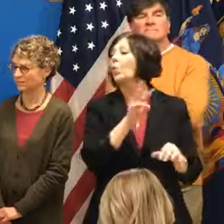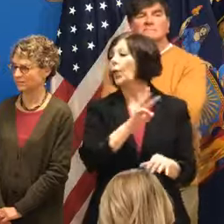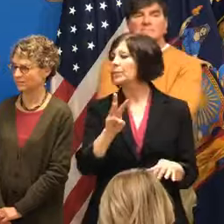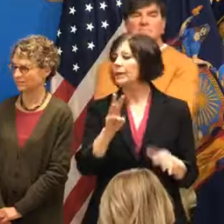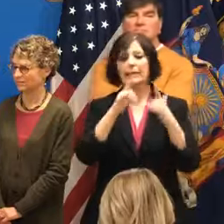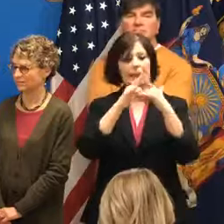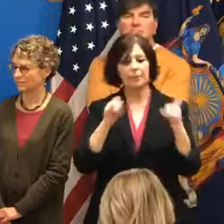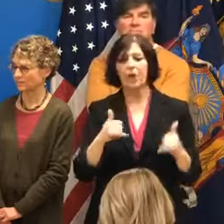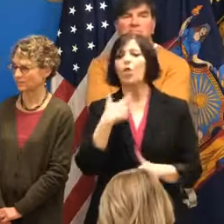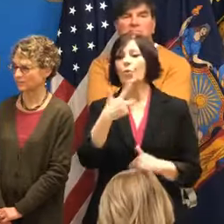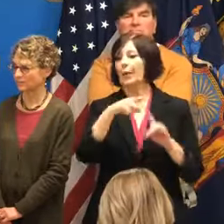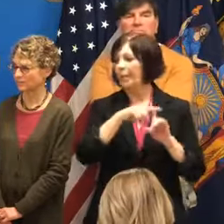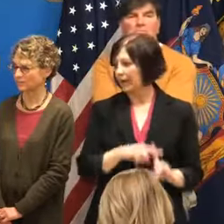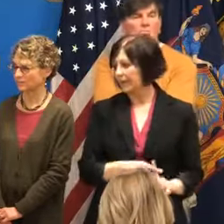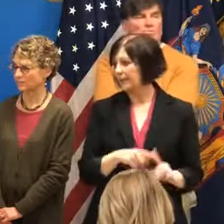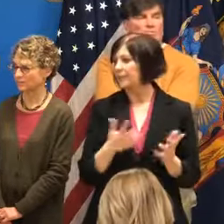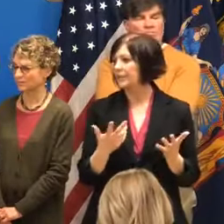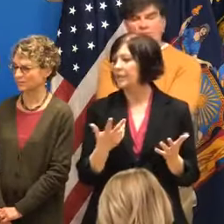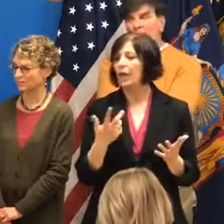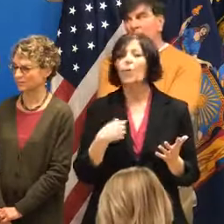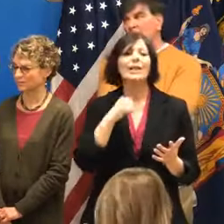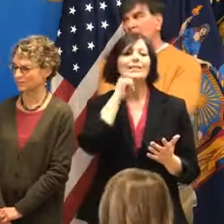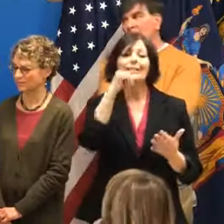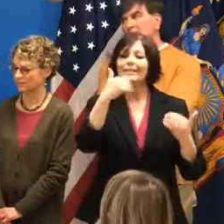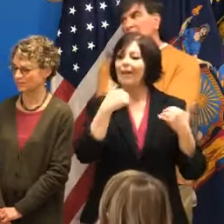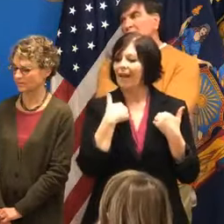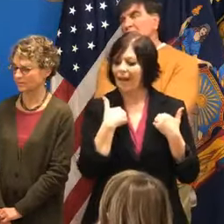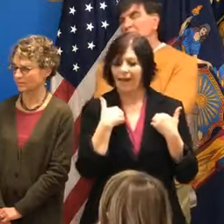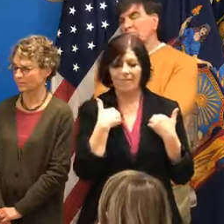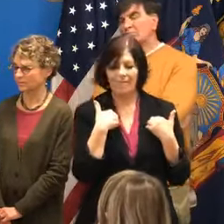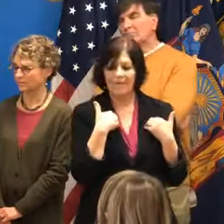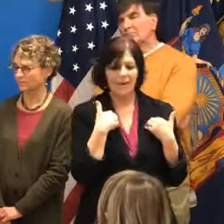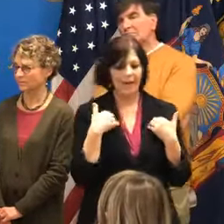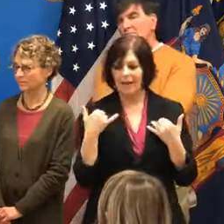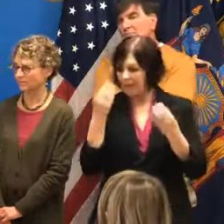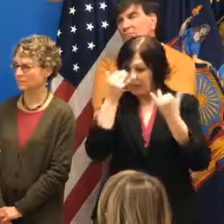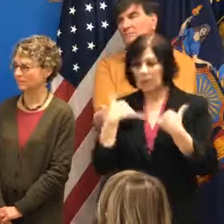were 3 positives in our community. We did not have anywhere near the information we have